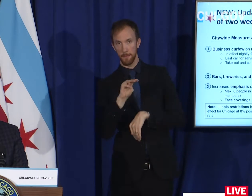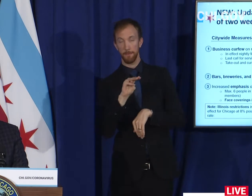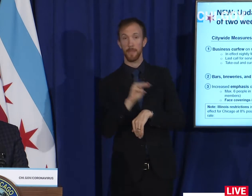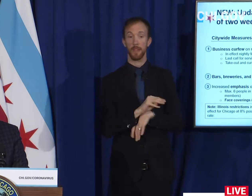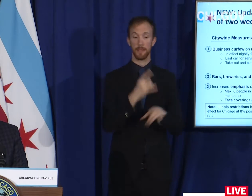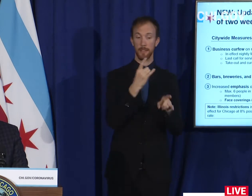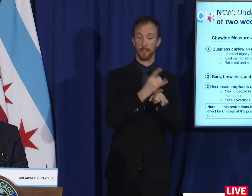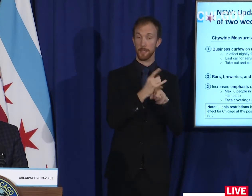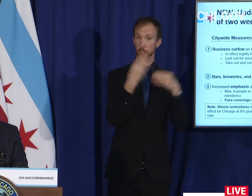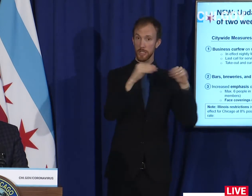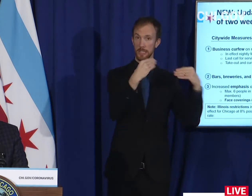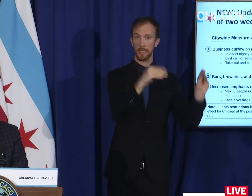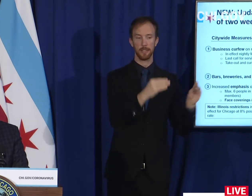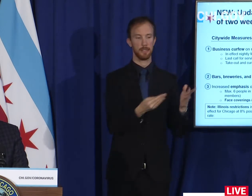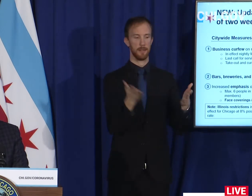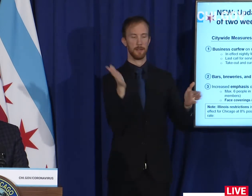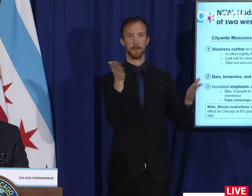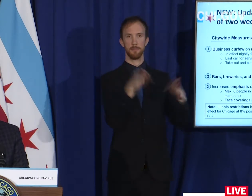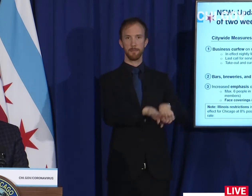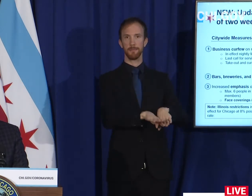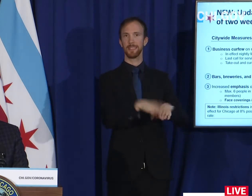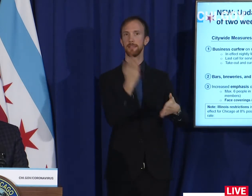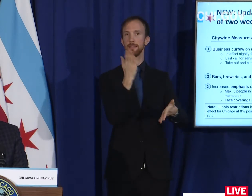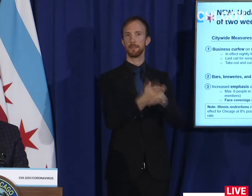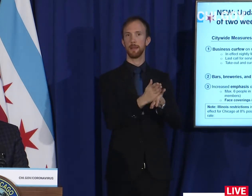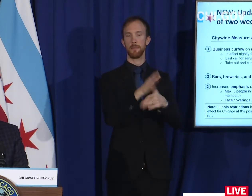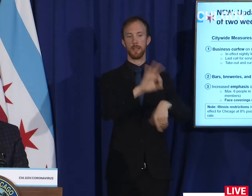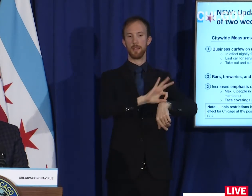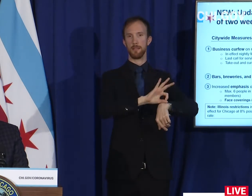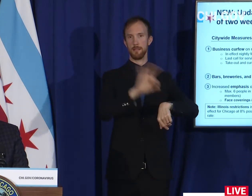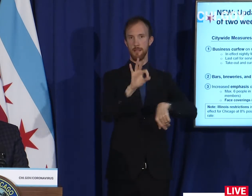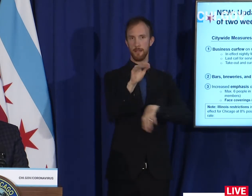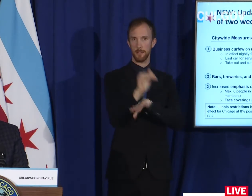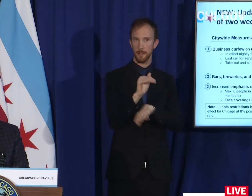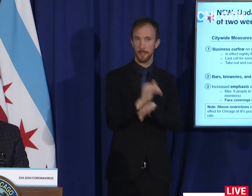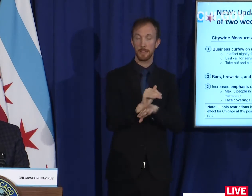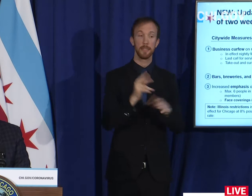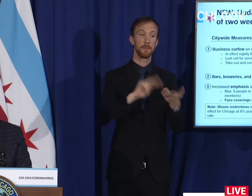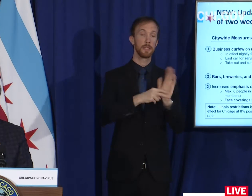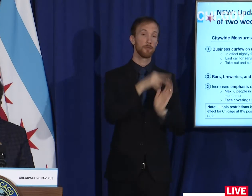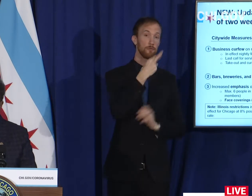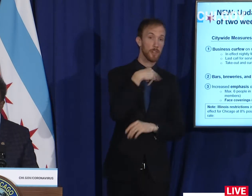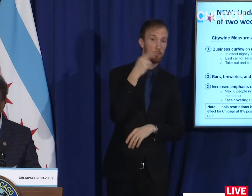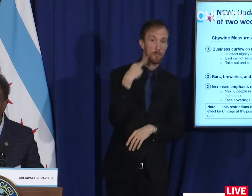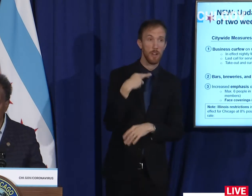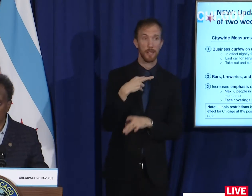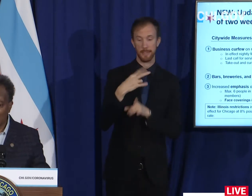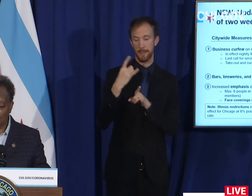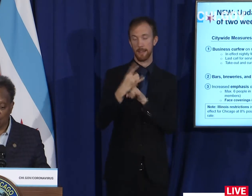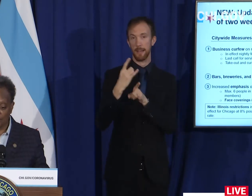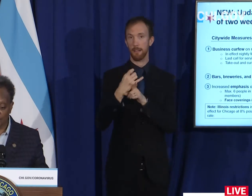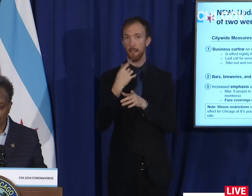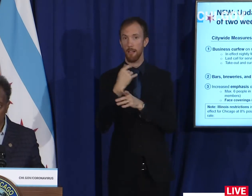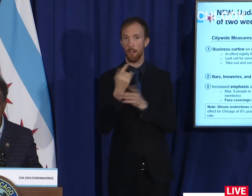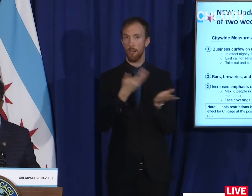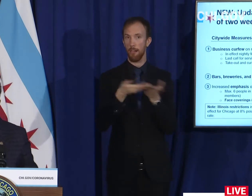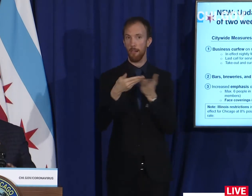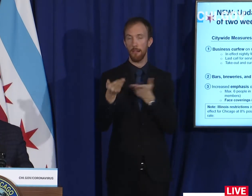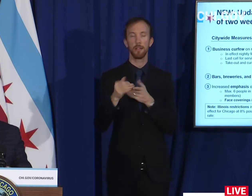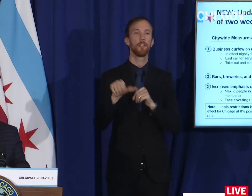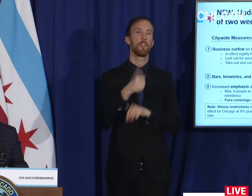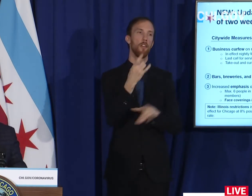p.m. across the city. That's restaurants, cocktails to go, and any other alcohol